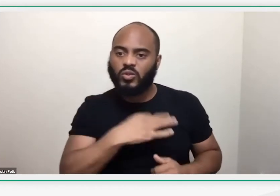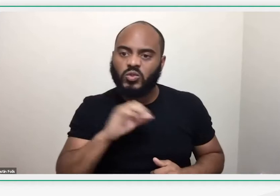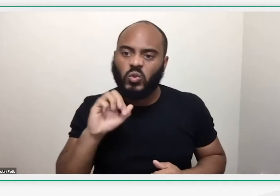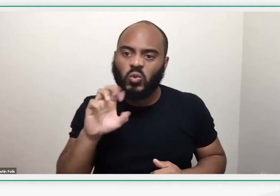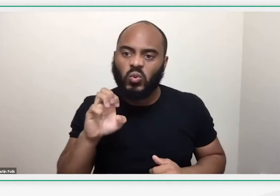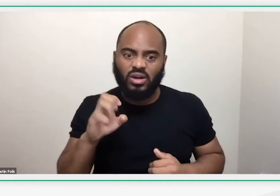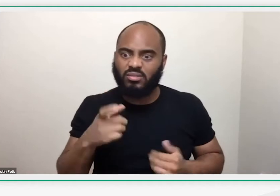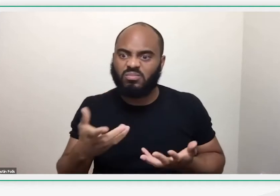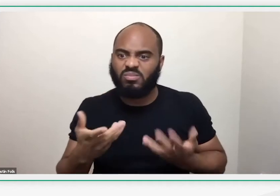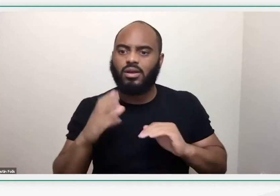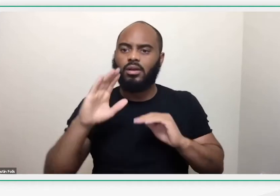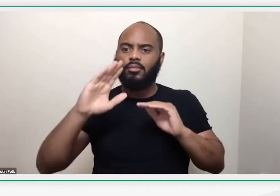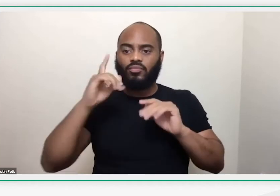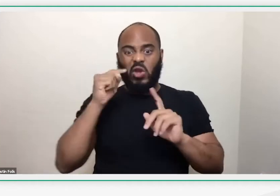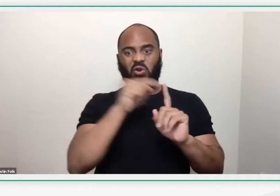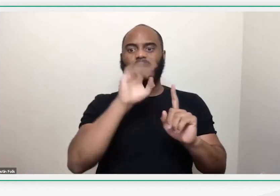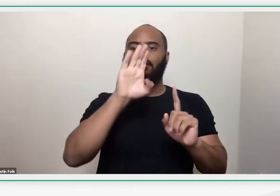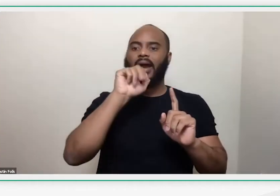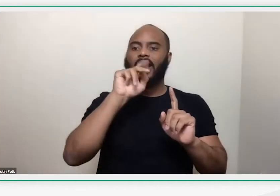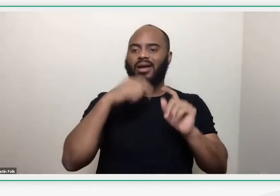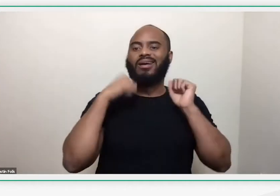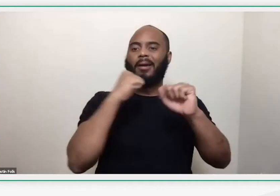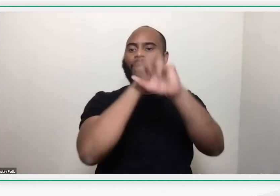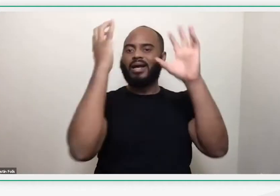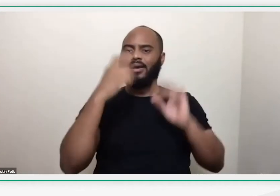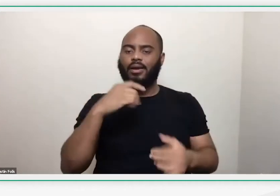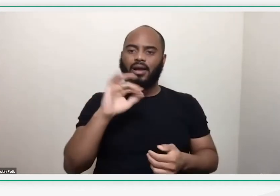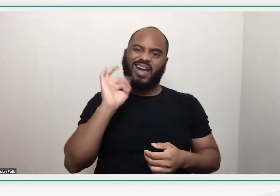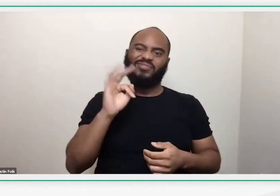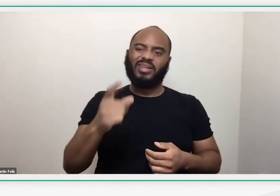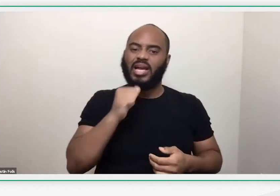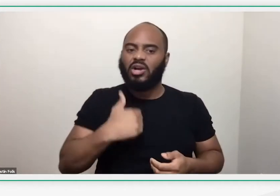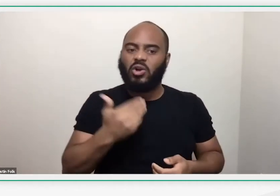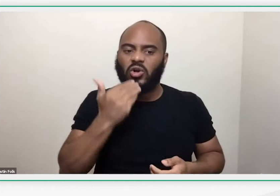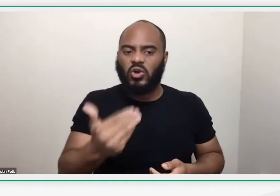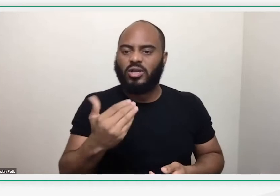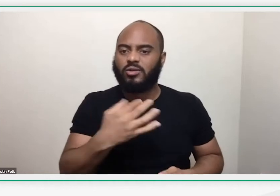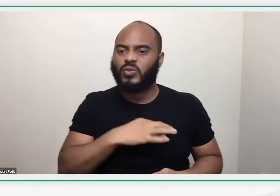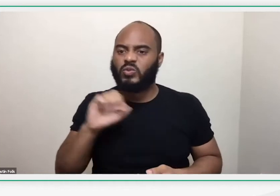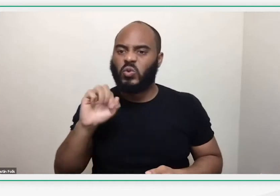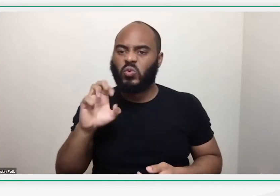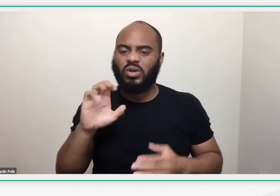Now, just talking about a federal level and your bank, when they look at your credit score,